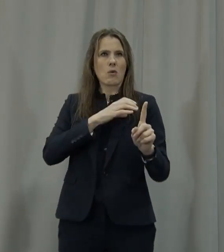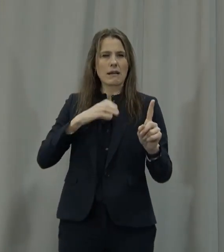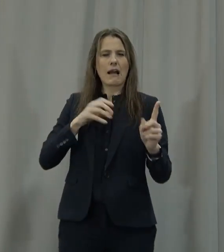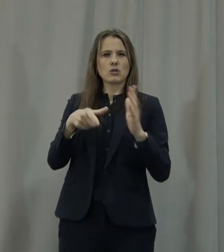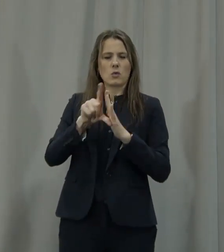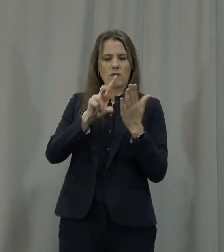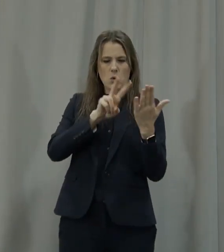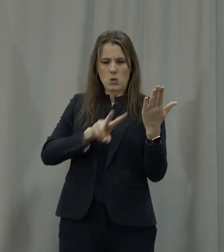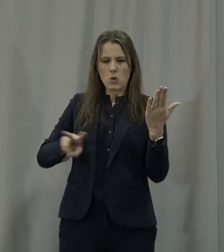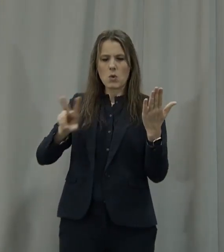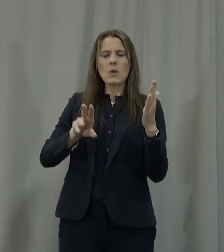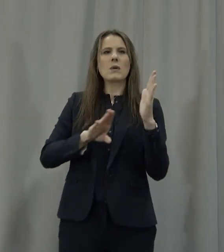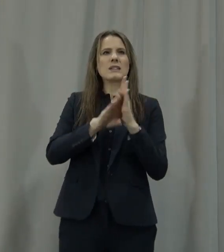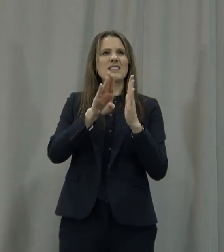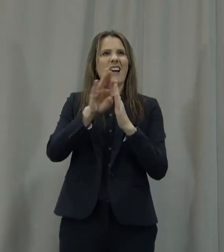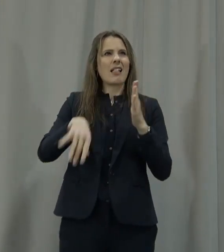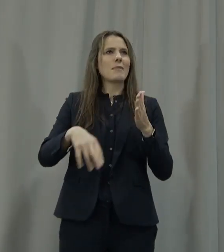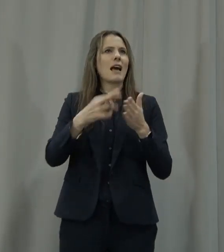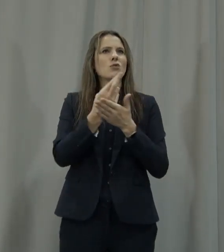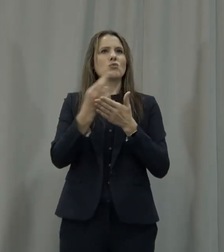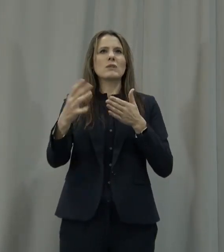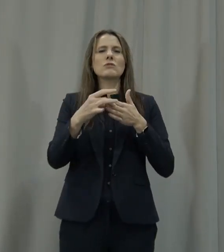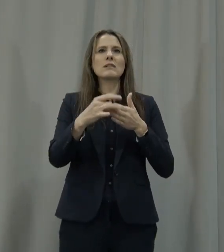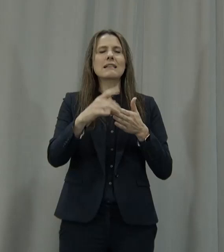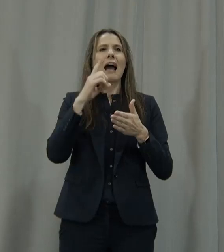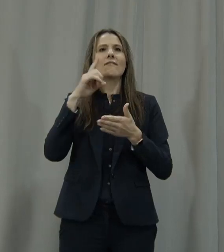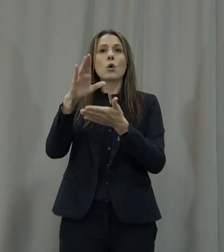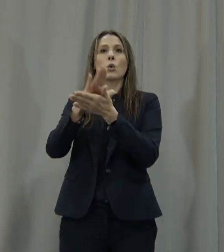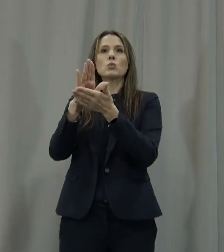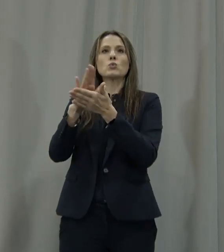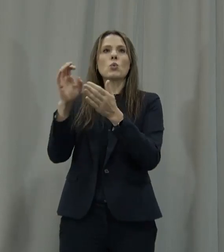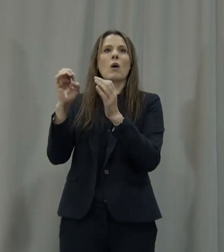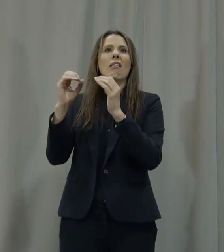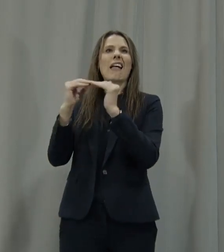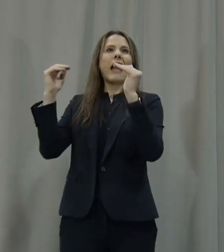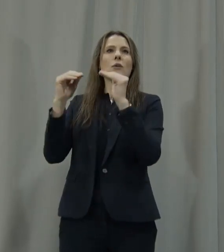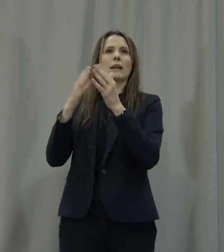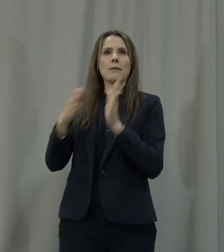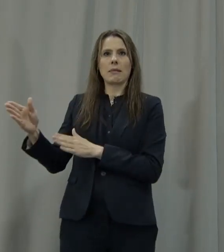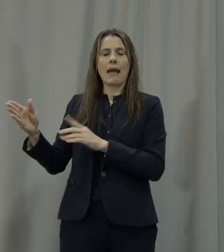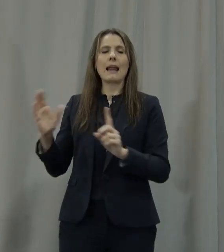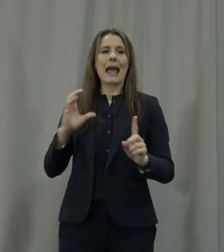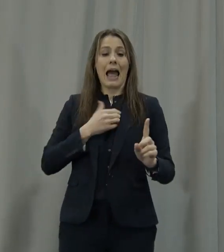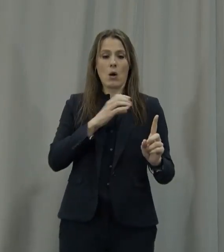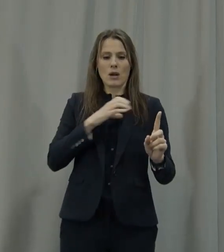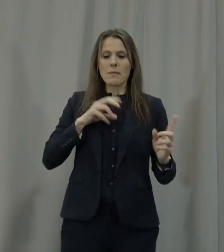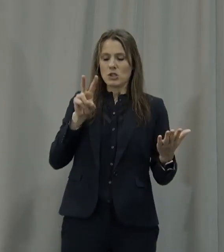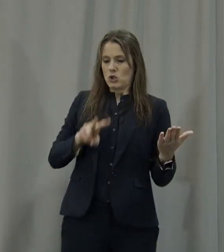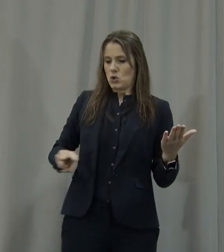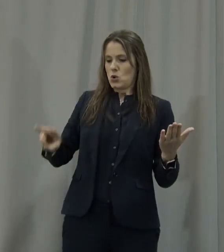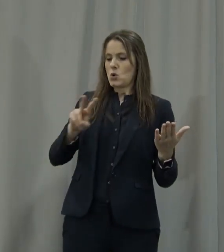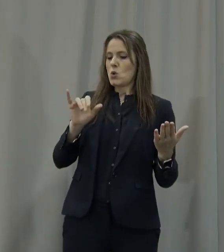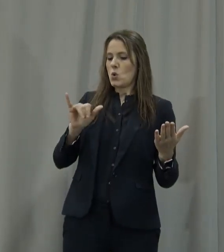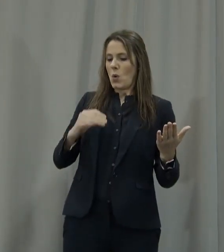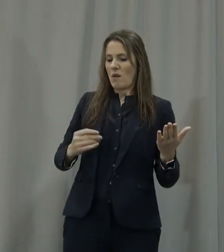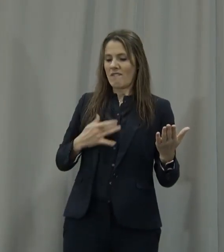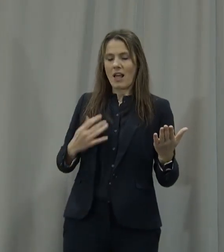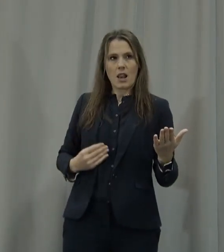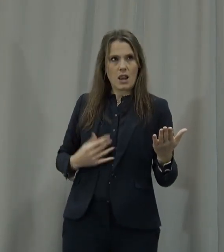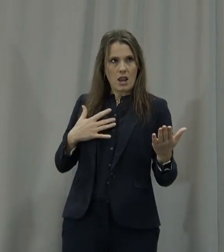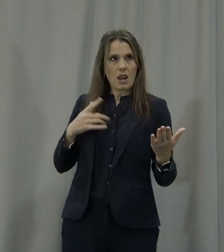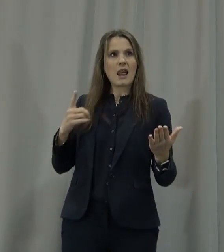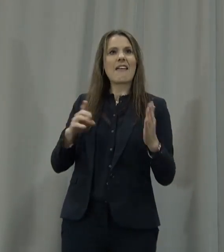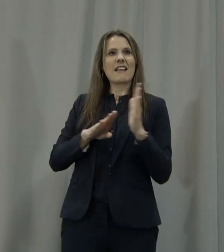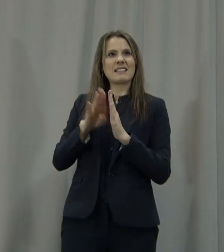resource guide to developing a school equity plan was inspired by the work of the Michigan Civil Rights Commission during their 2021